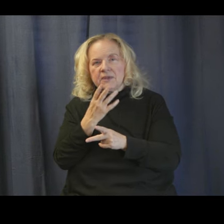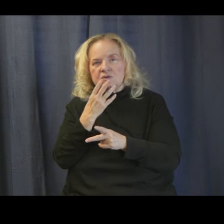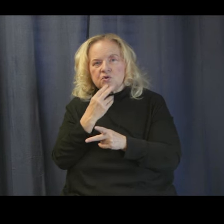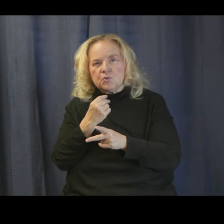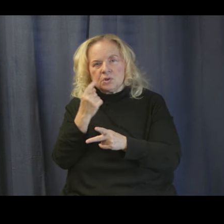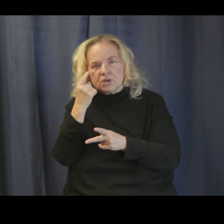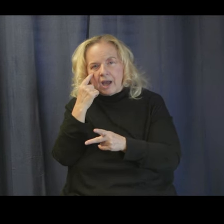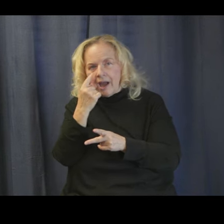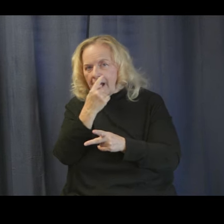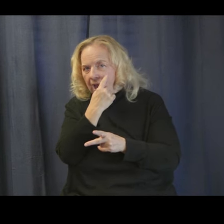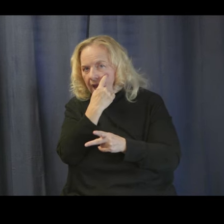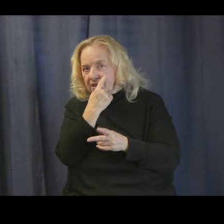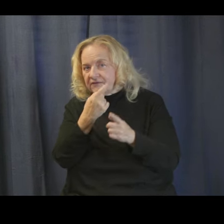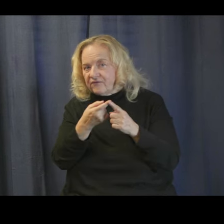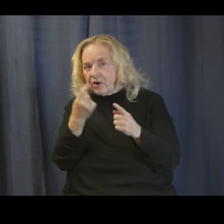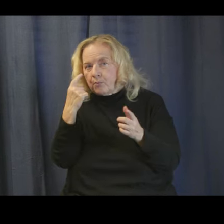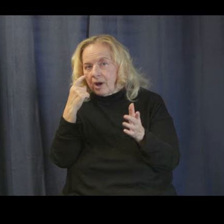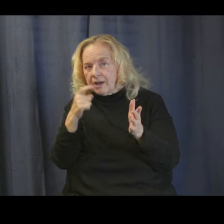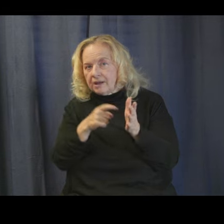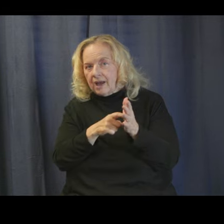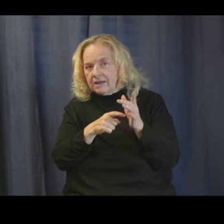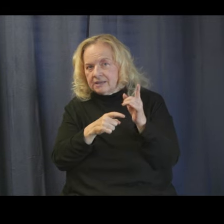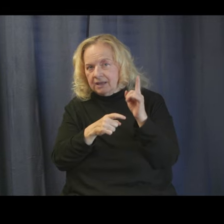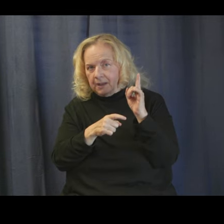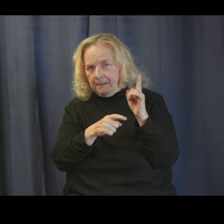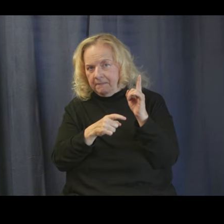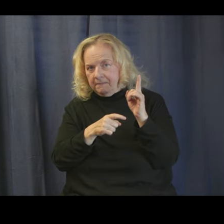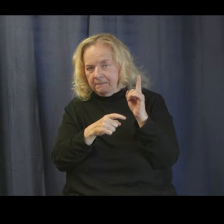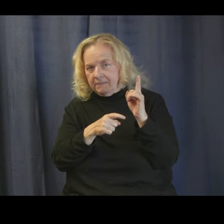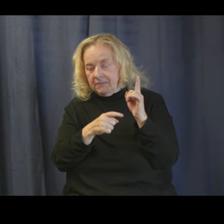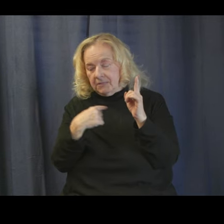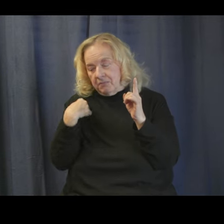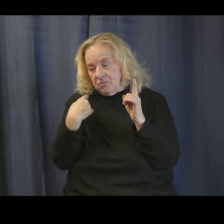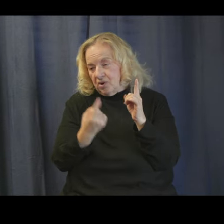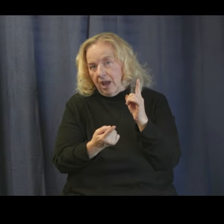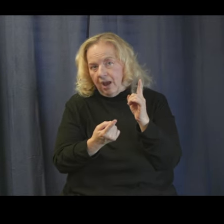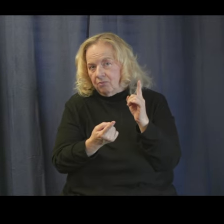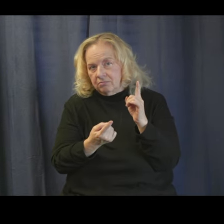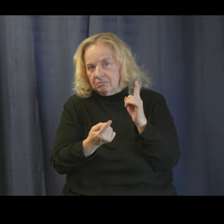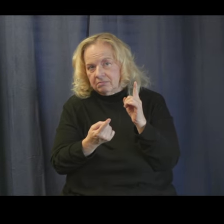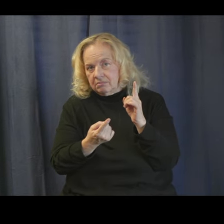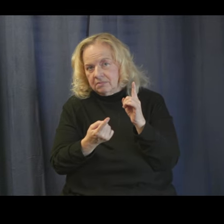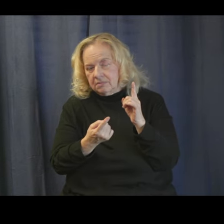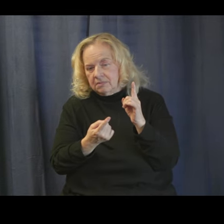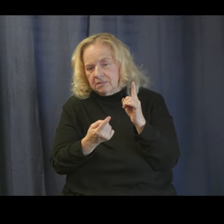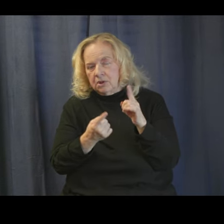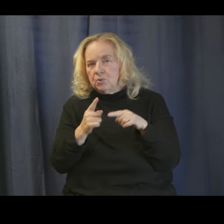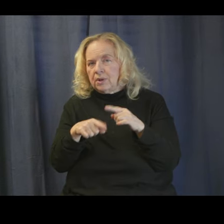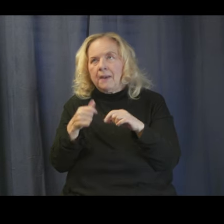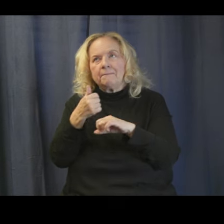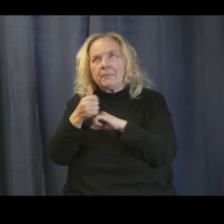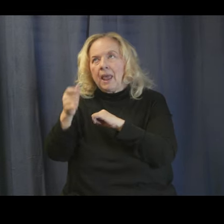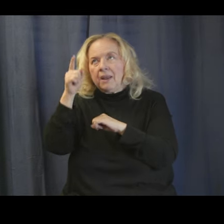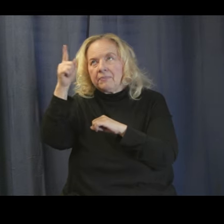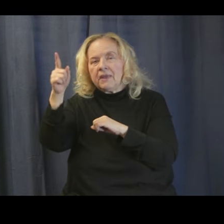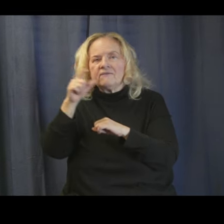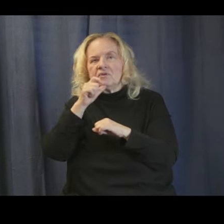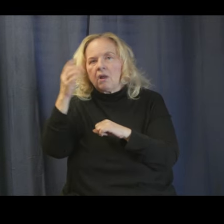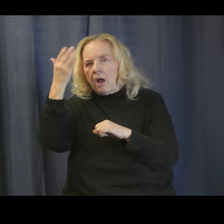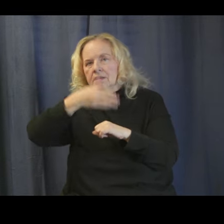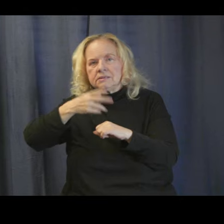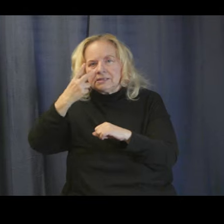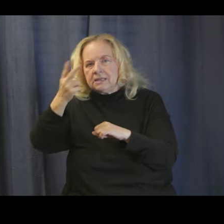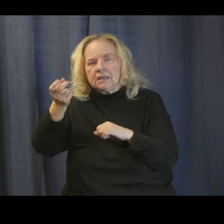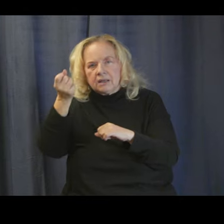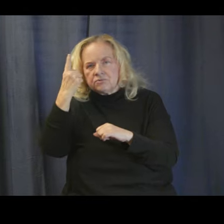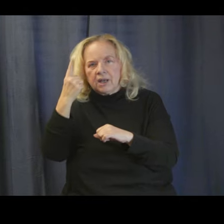Jewish eyes from recognizing him to this day. You can't blame them for not